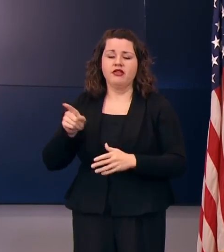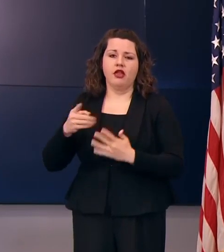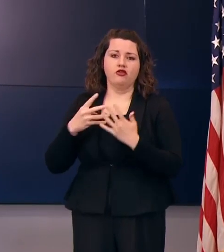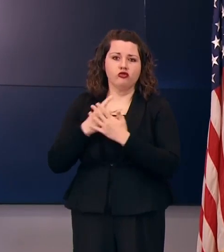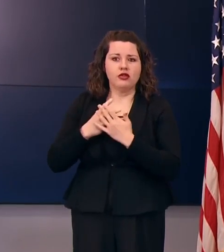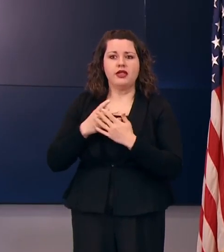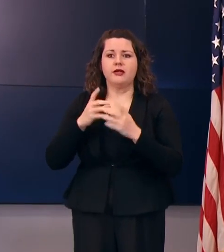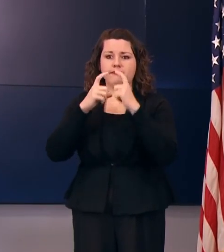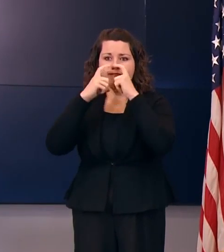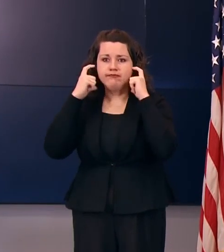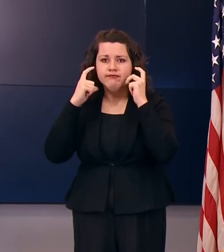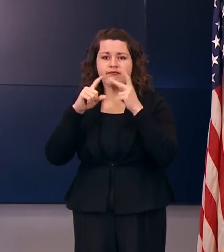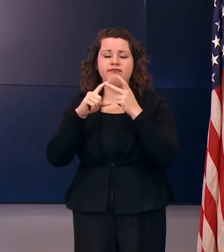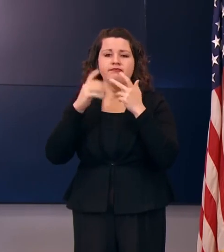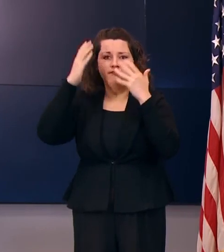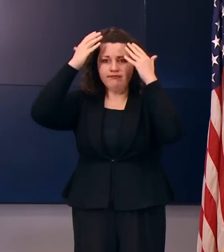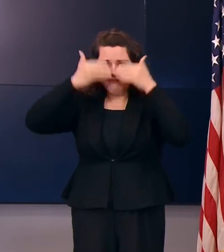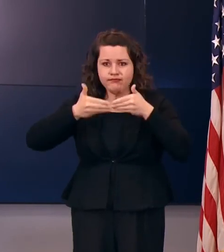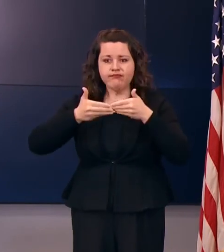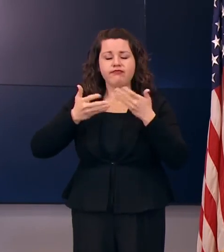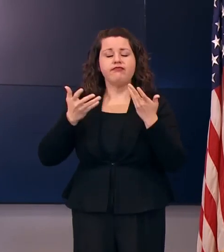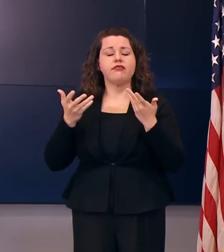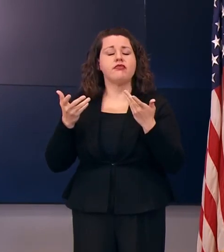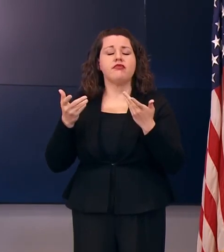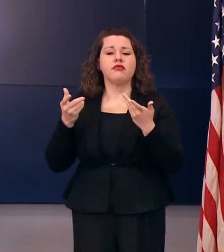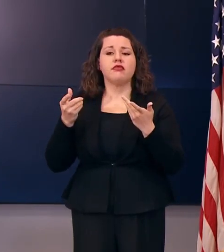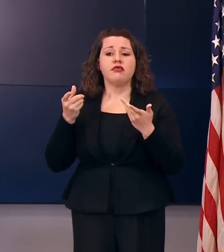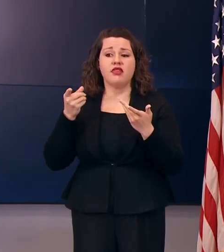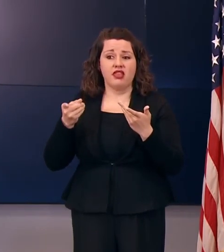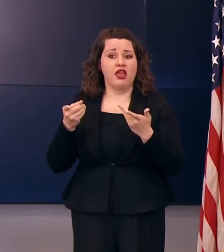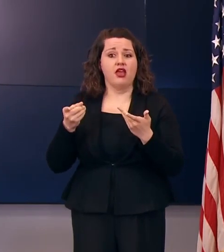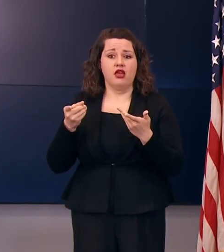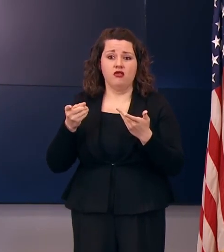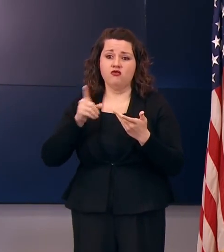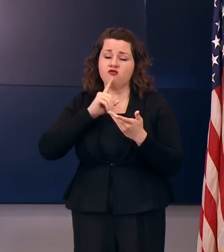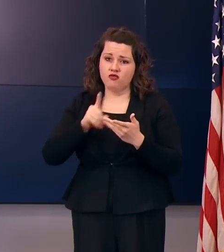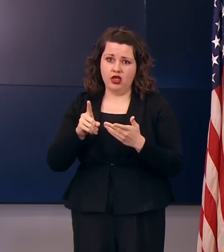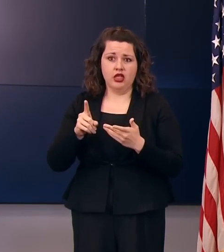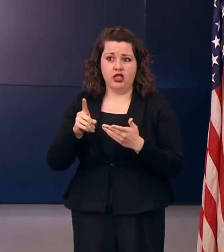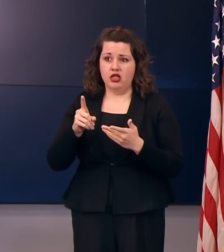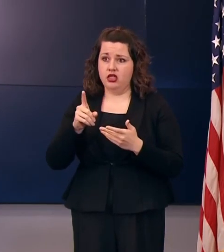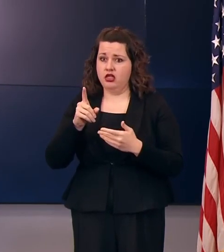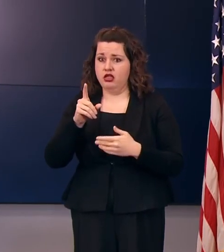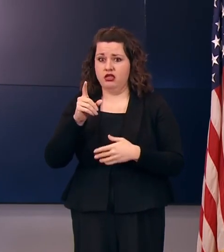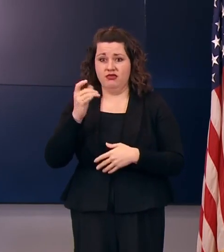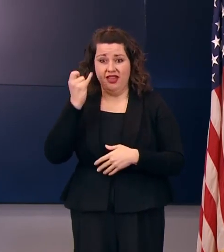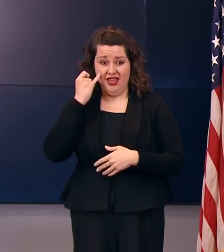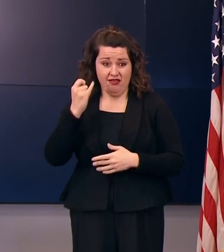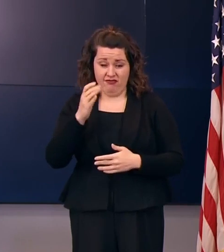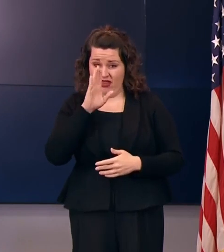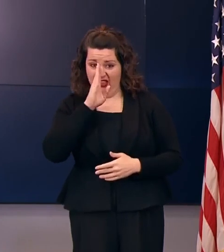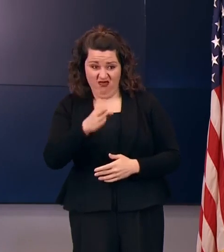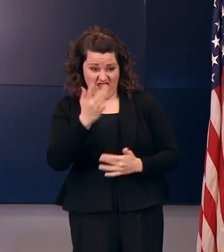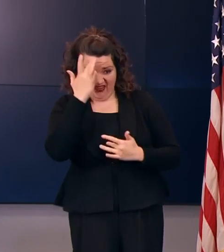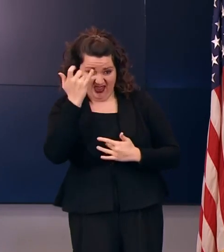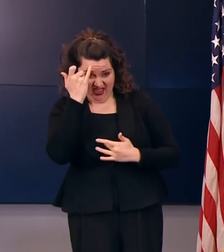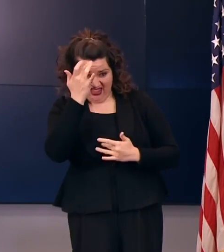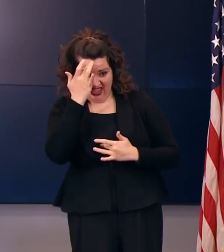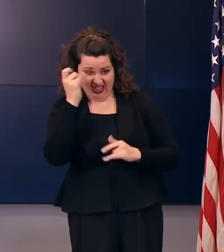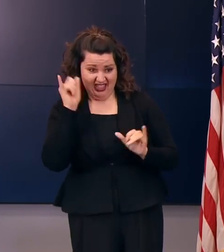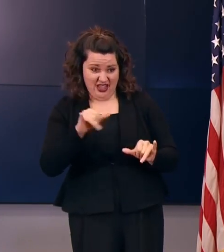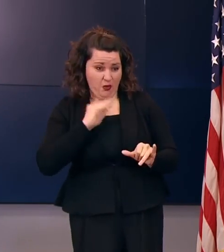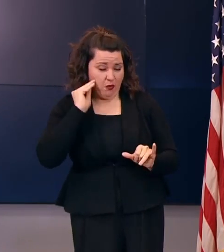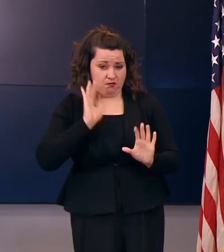providing masks, they're providing face shields, they are being very upfront. If you are sick, stay home. And so they have really